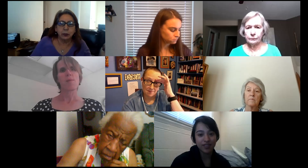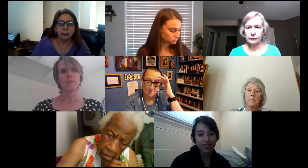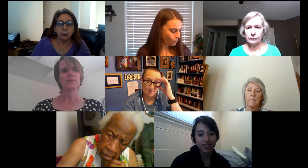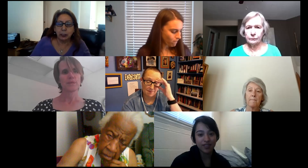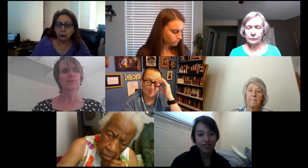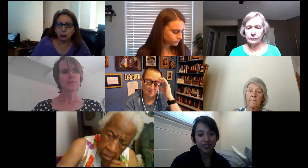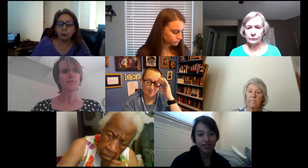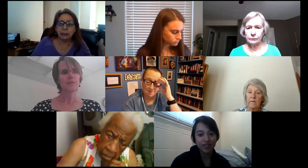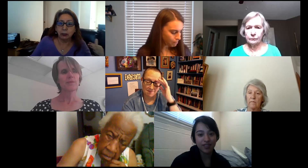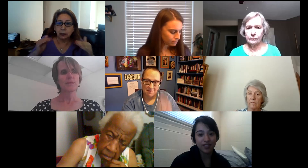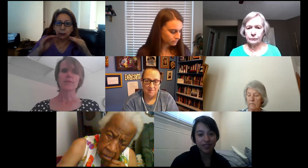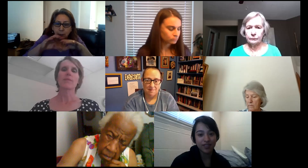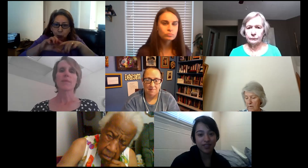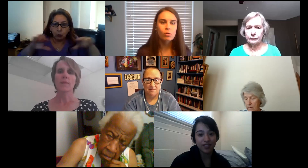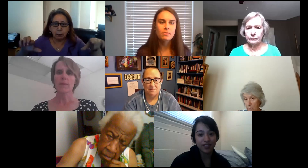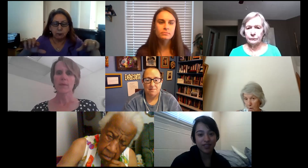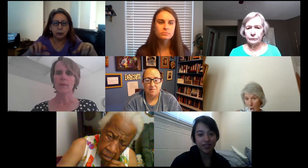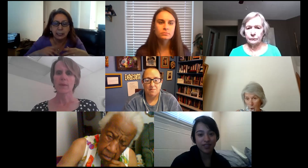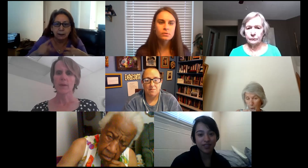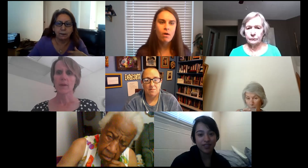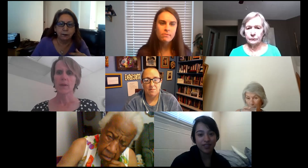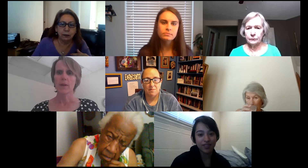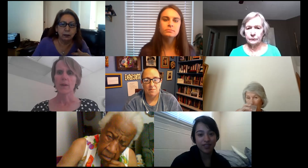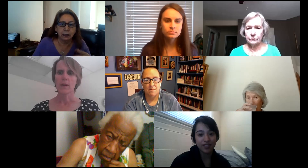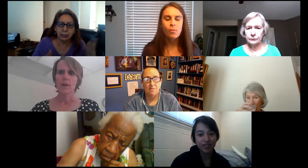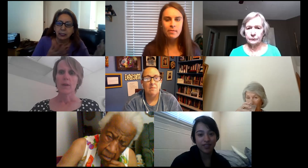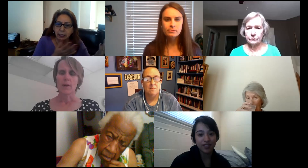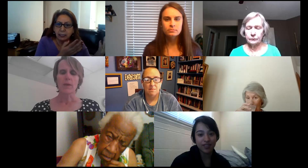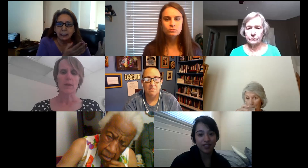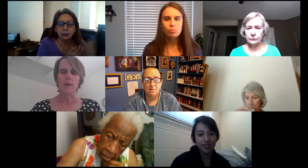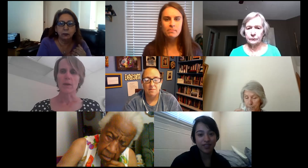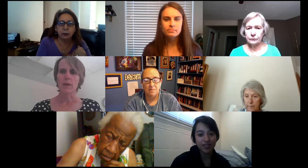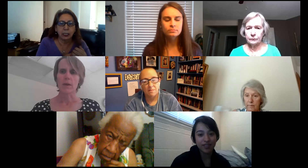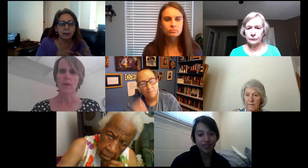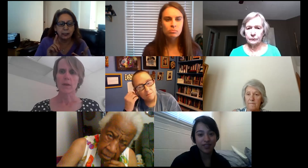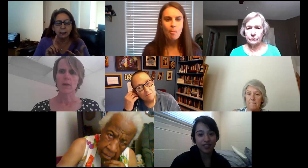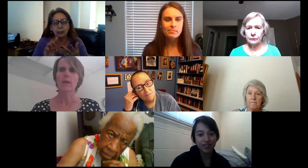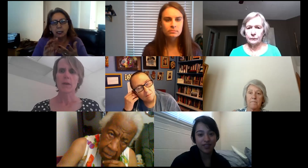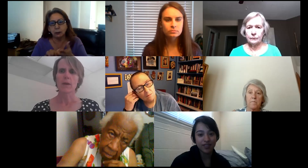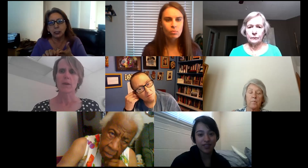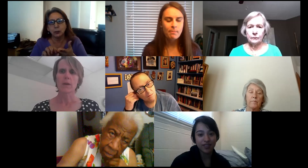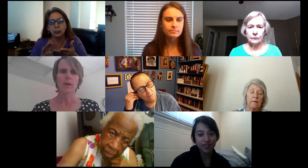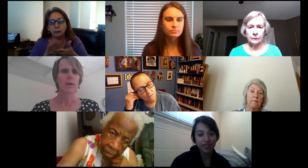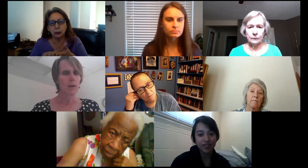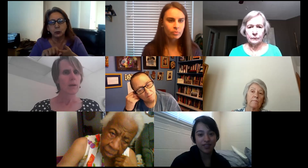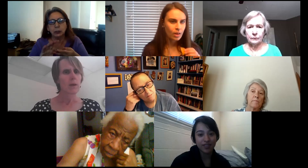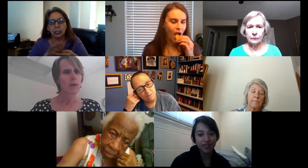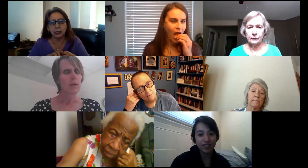it's a regular school, but then there's a program for the deaf. They had that over there. They have the elementary, the middle school, and the high